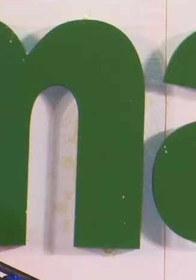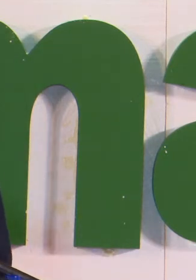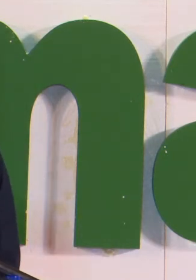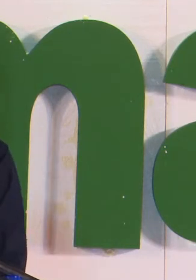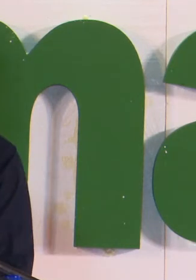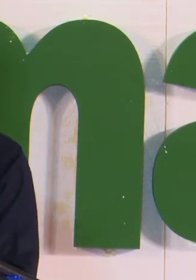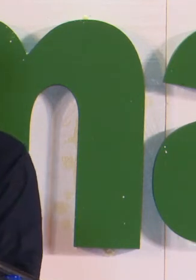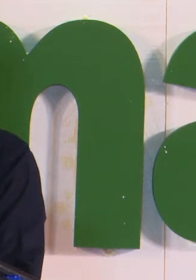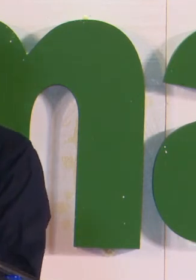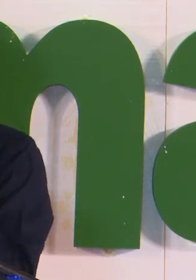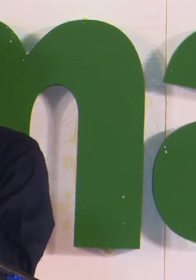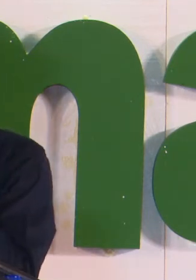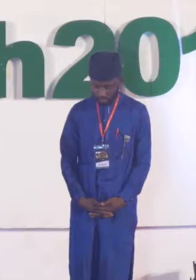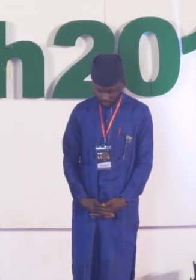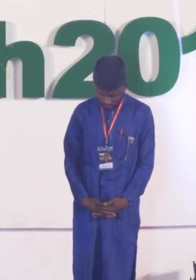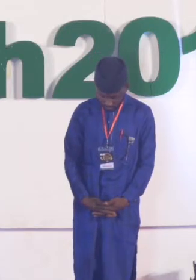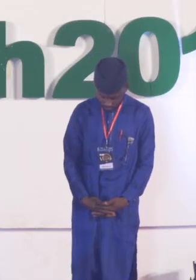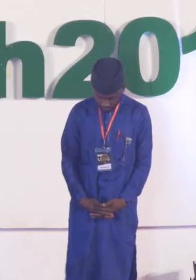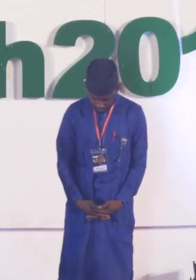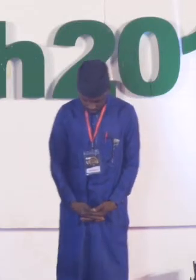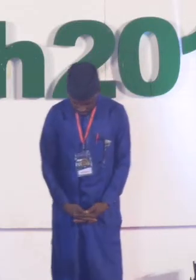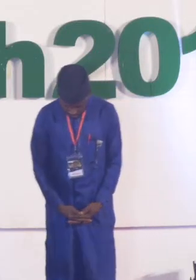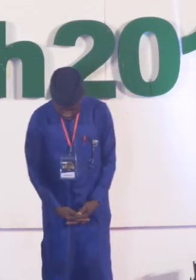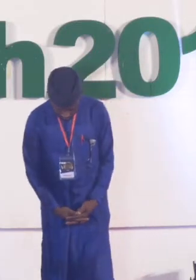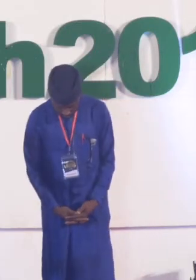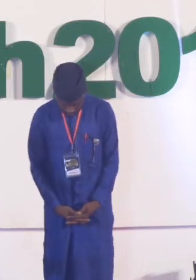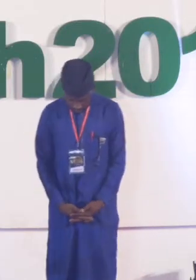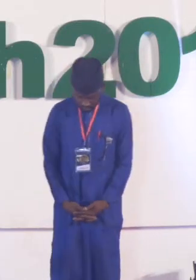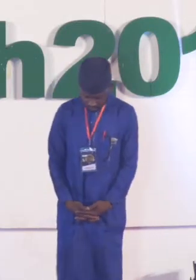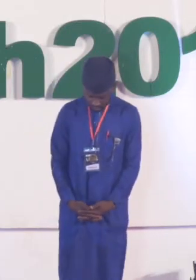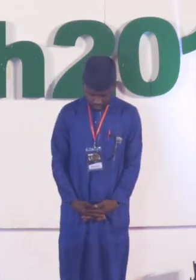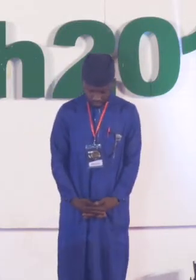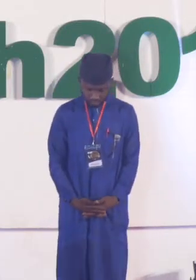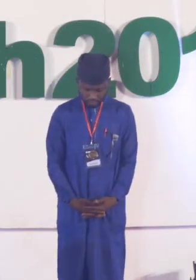verse 26, Allah said, Kullu man alayha